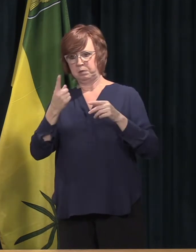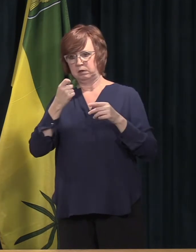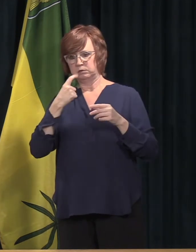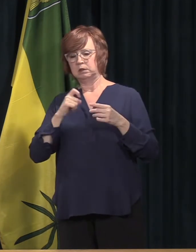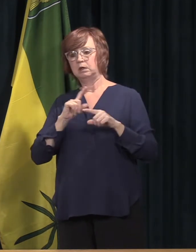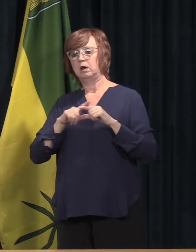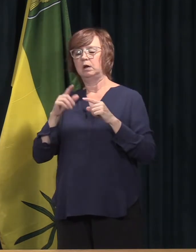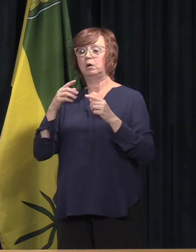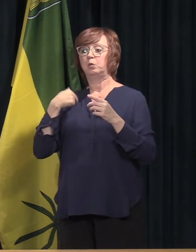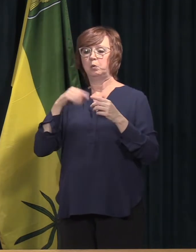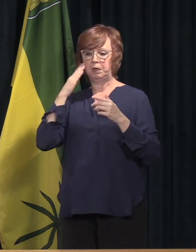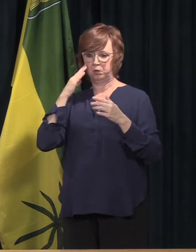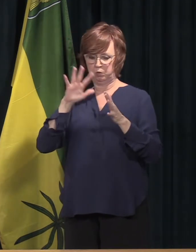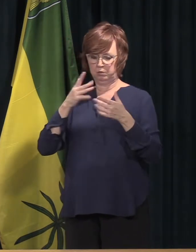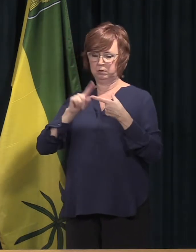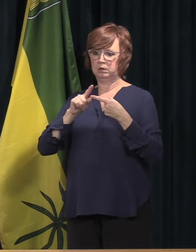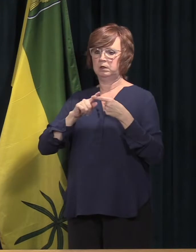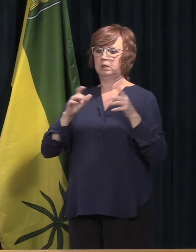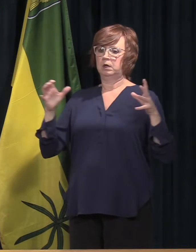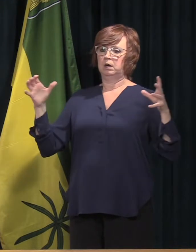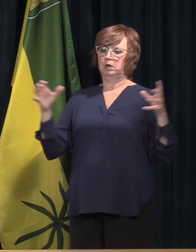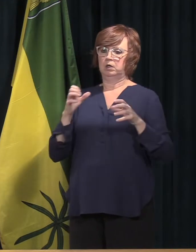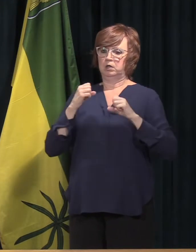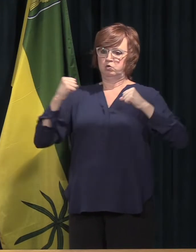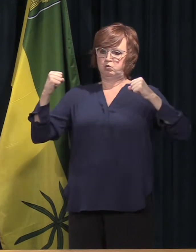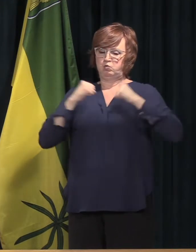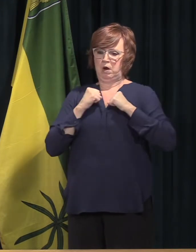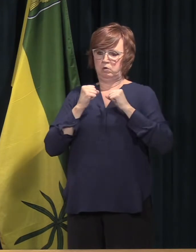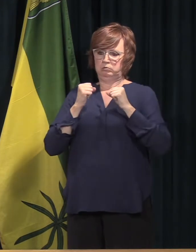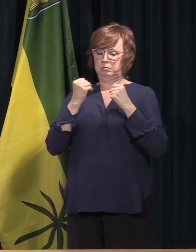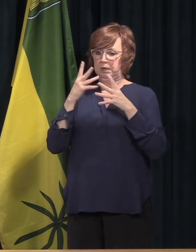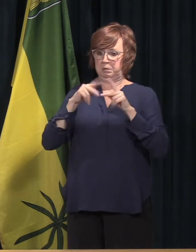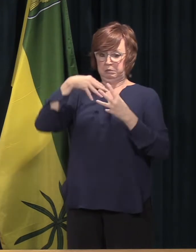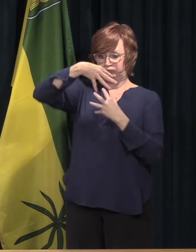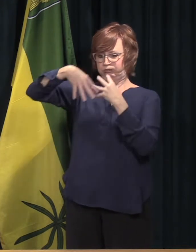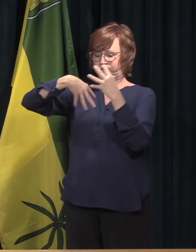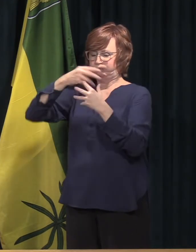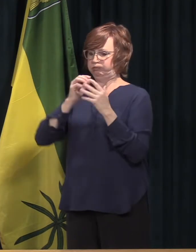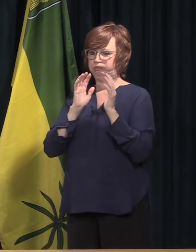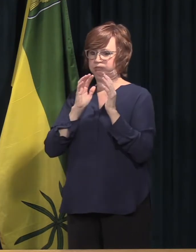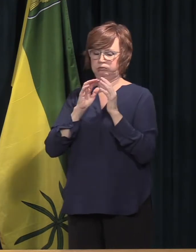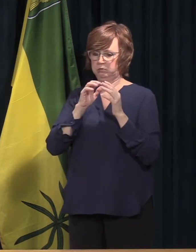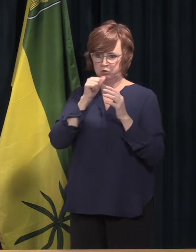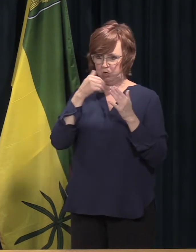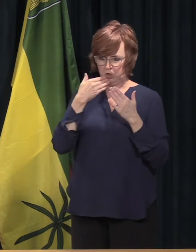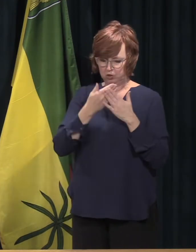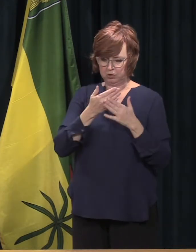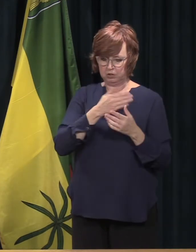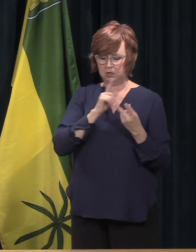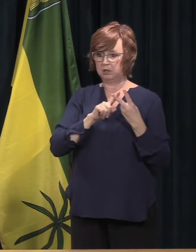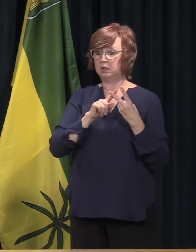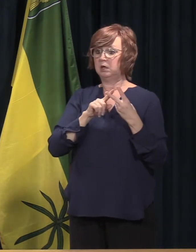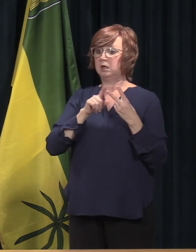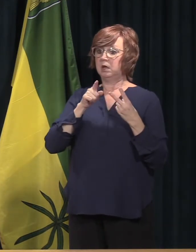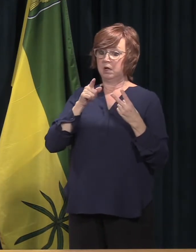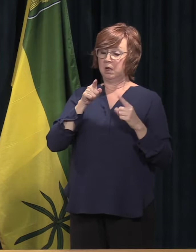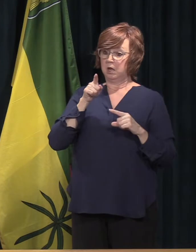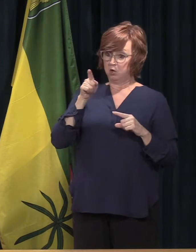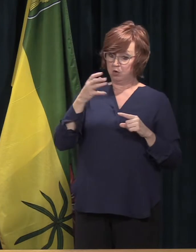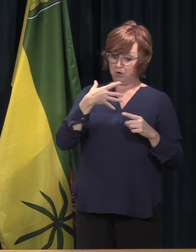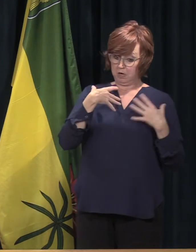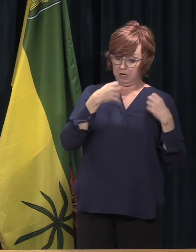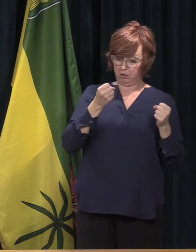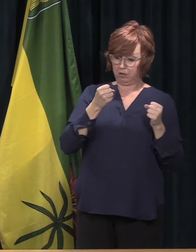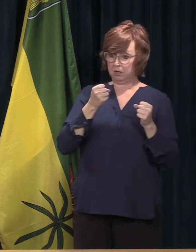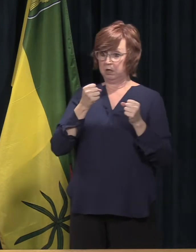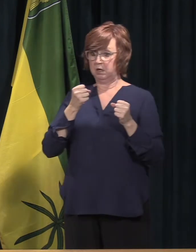than 1 meter, many people, that's always a problem. If you are well, someone who's providing you services fine, potentially that's less